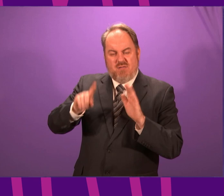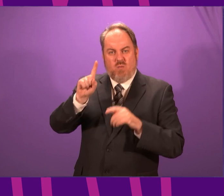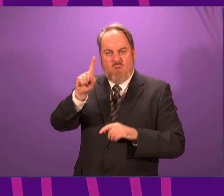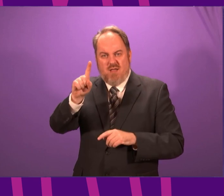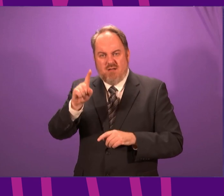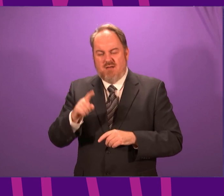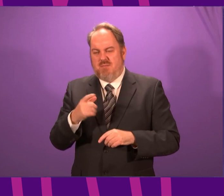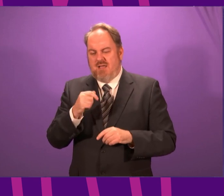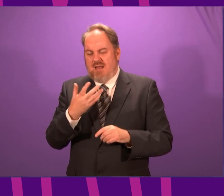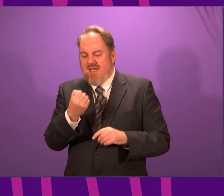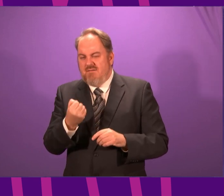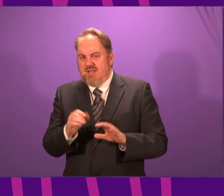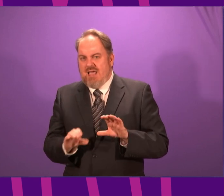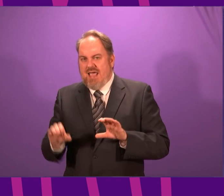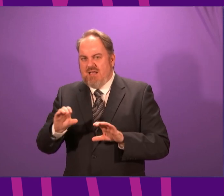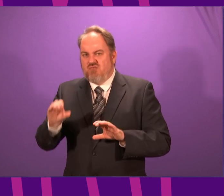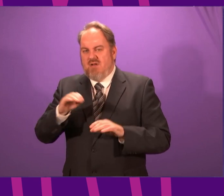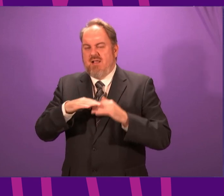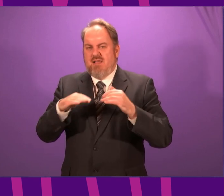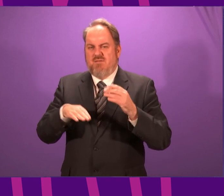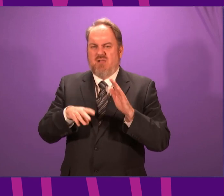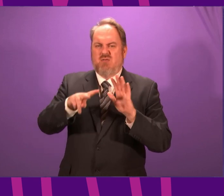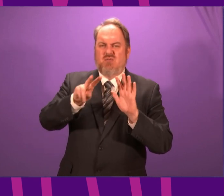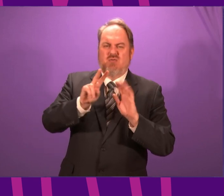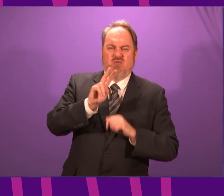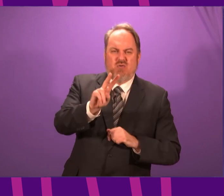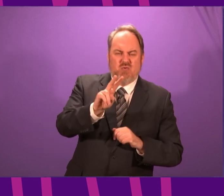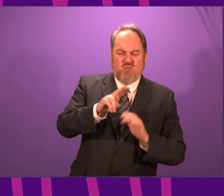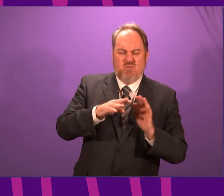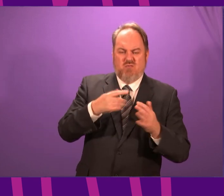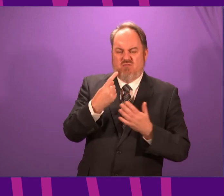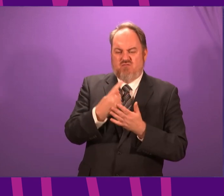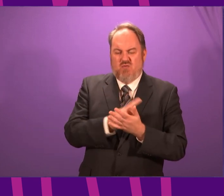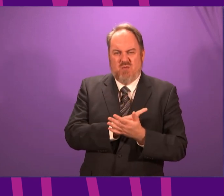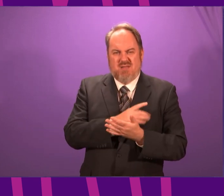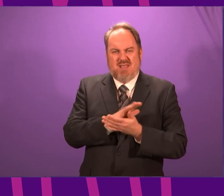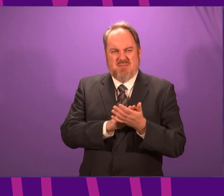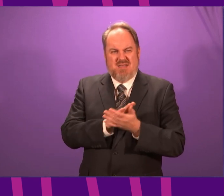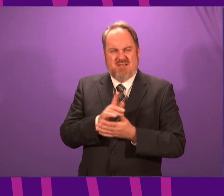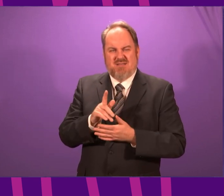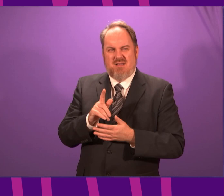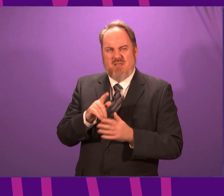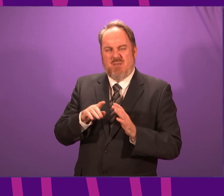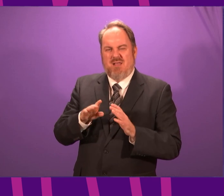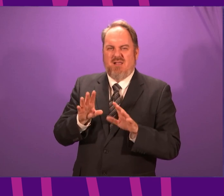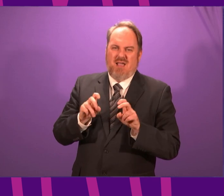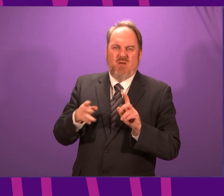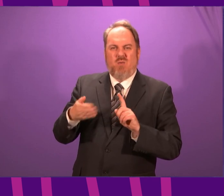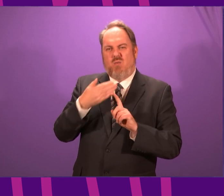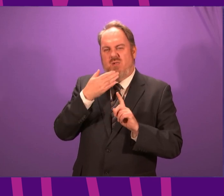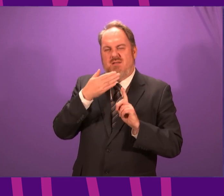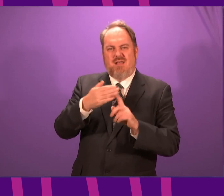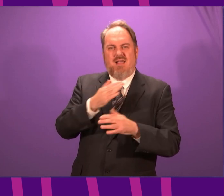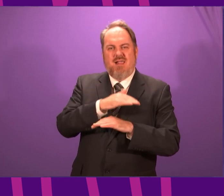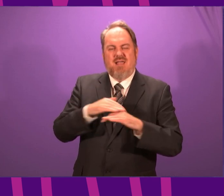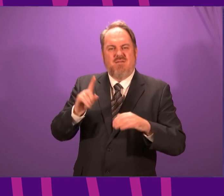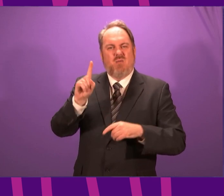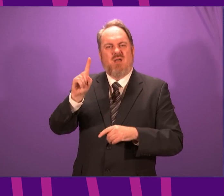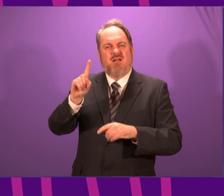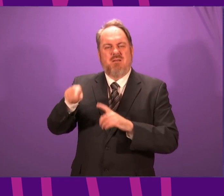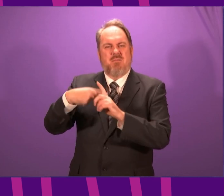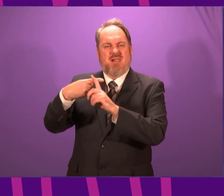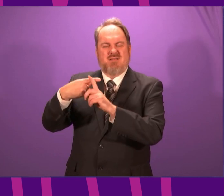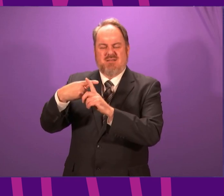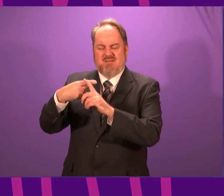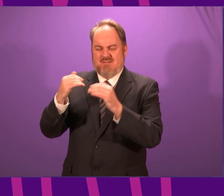some level two restrictions, which would effectively make it level one plus. And the obvious consequence of